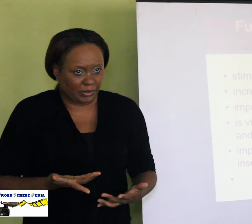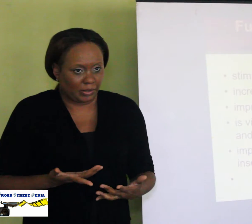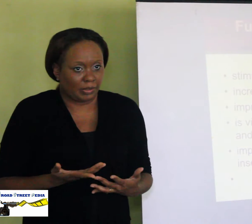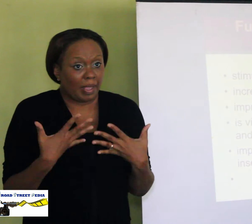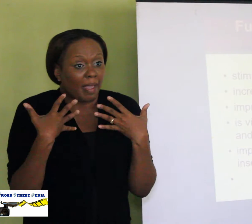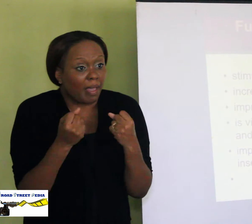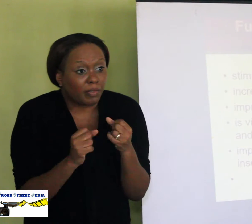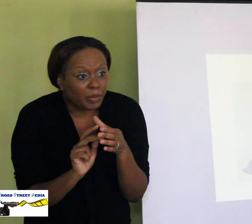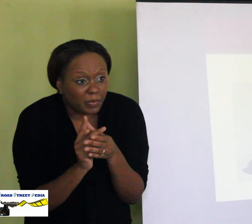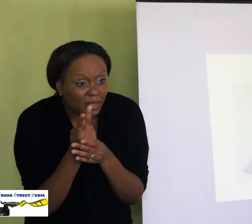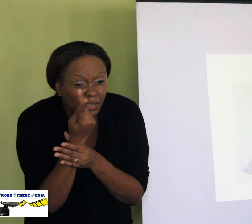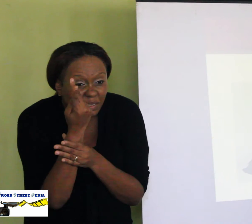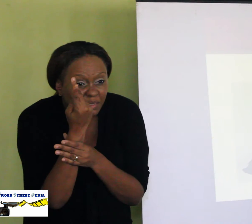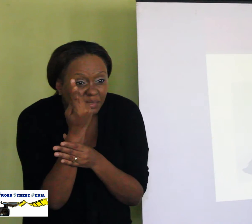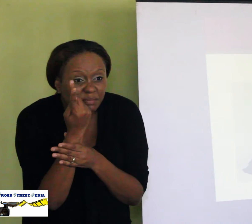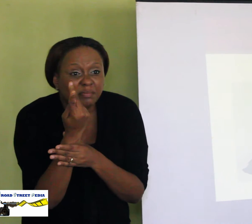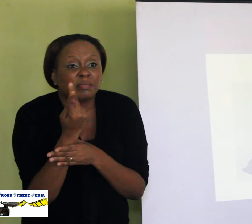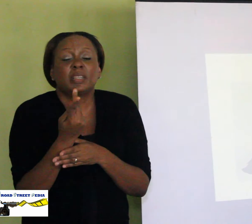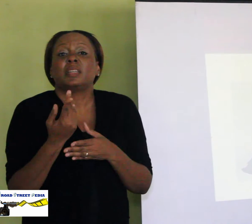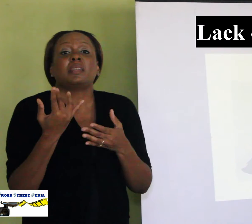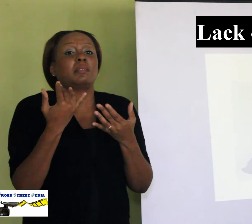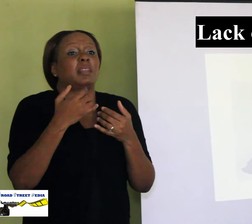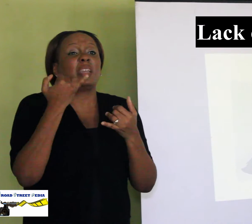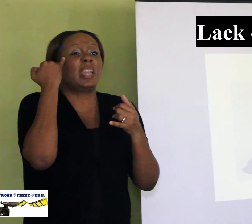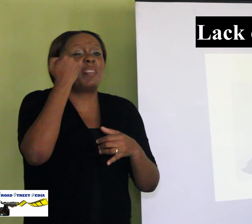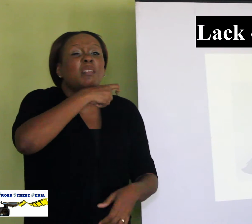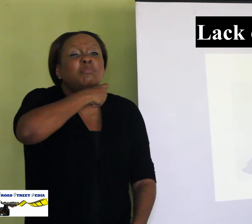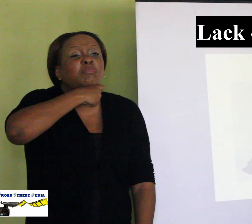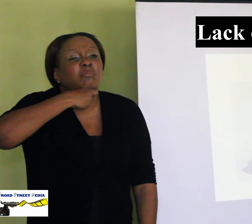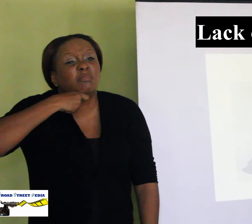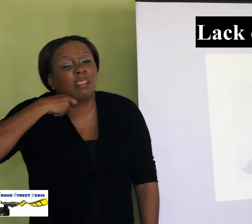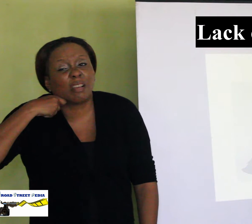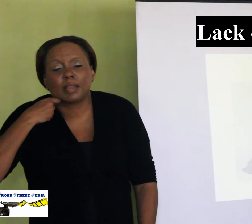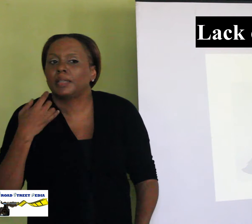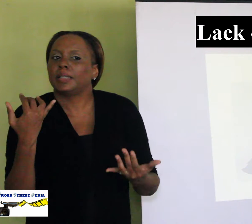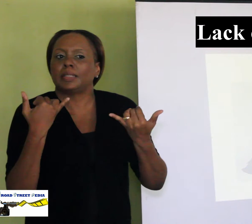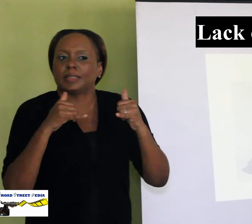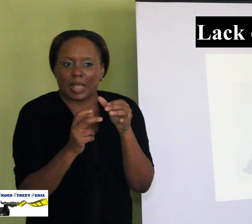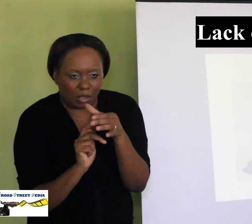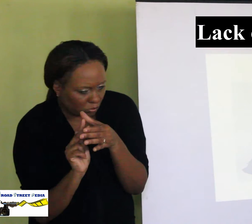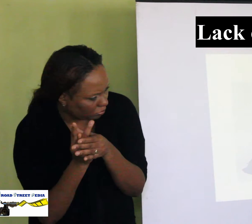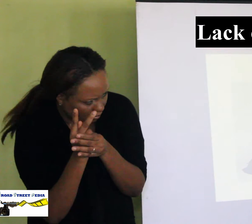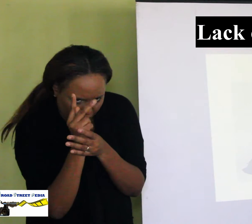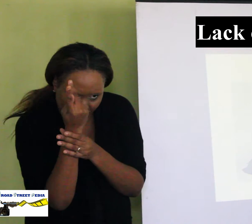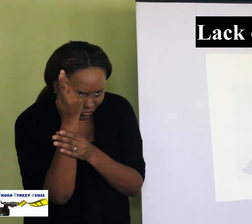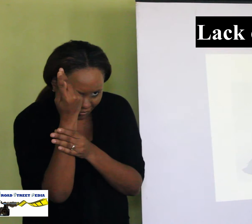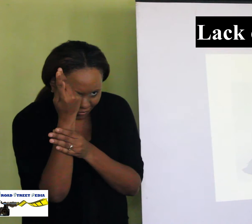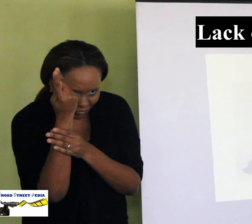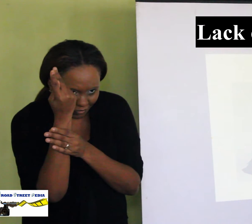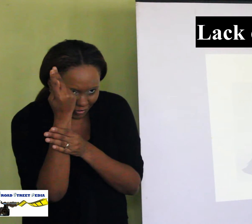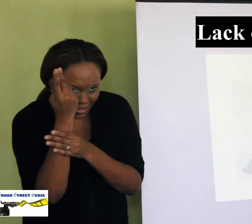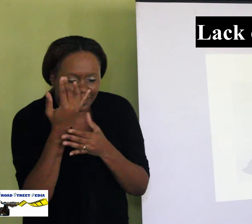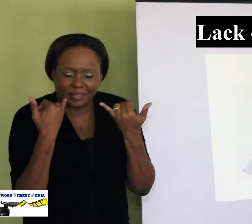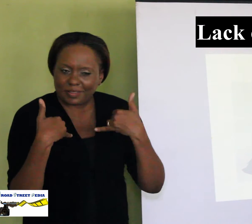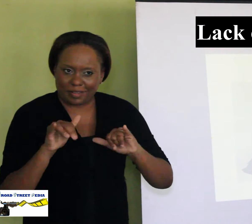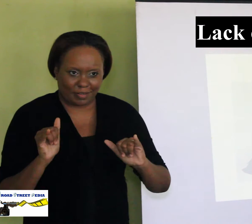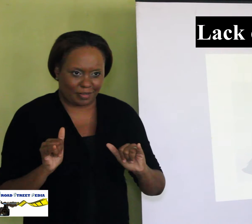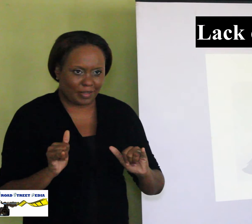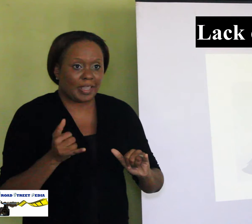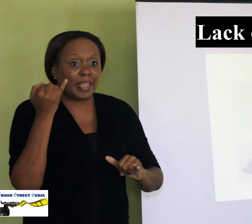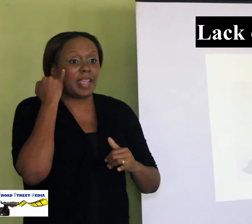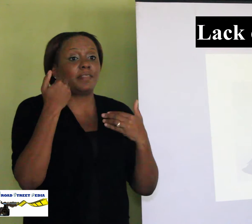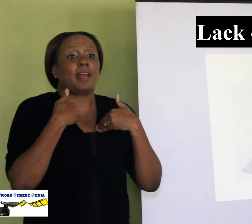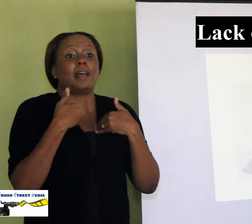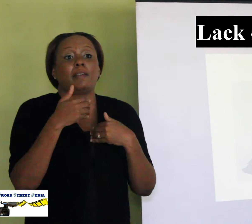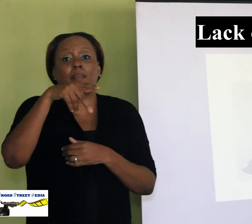healthier plant will survive drought or survive the disease. Unhealthy plants wouldn't. And in terms of